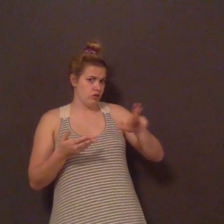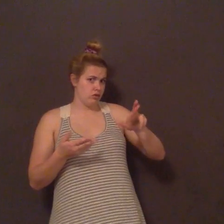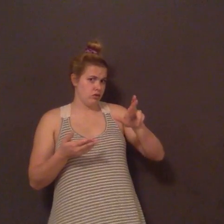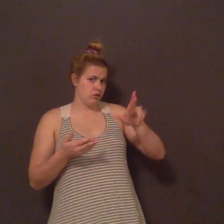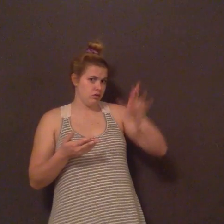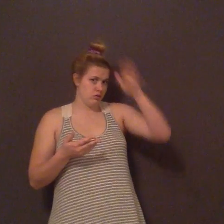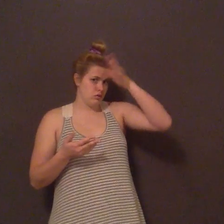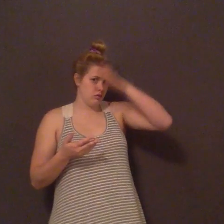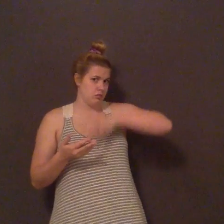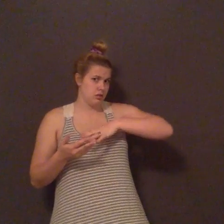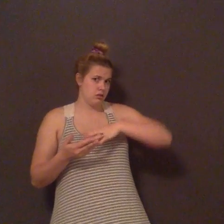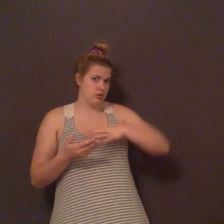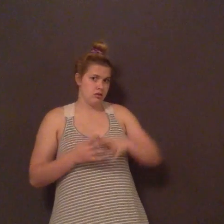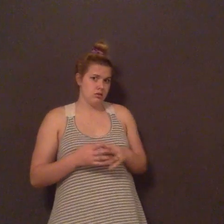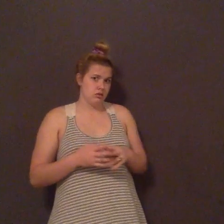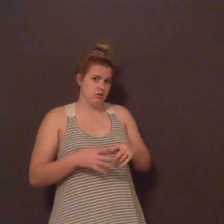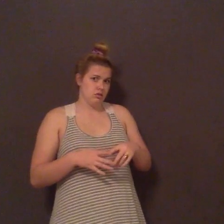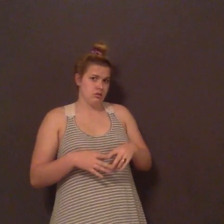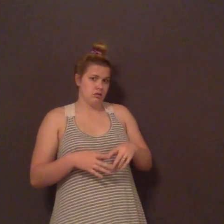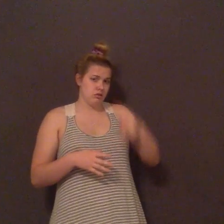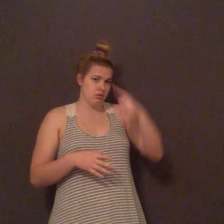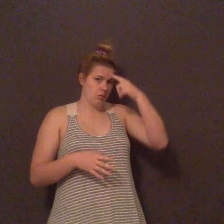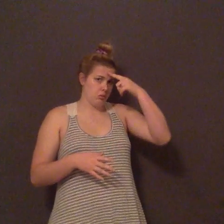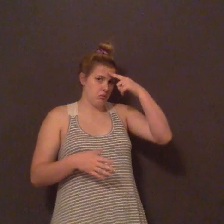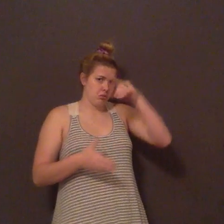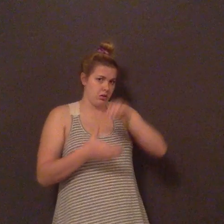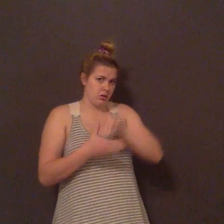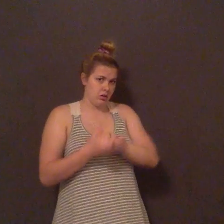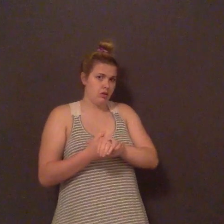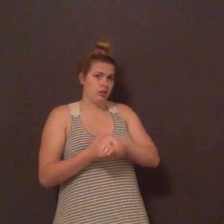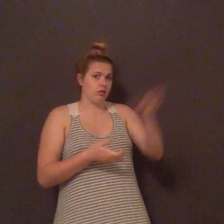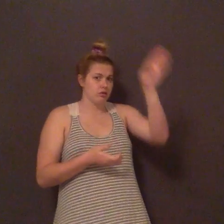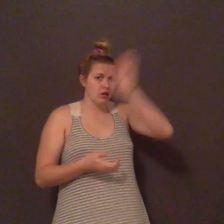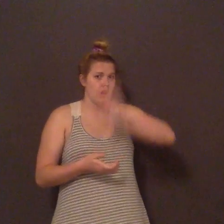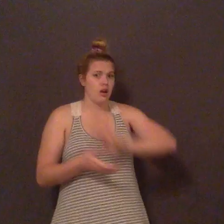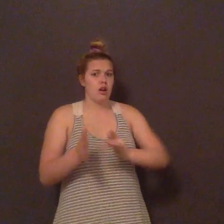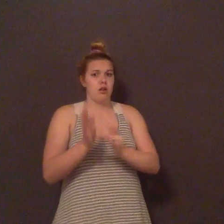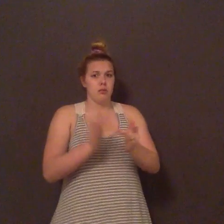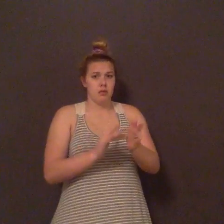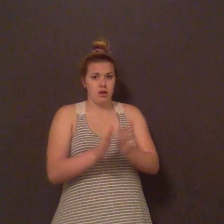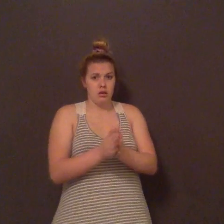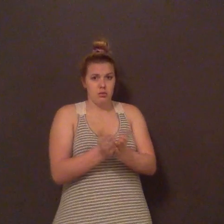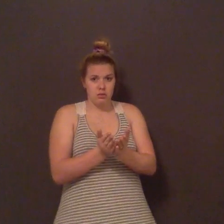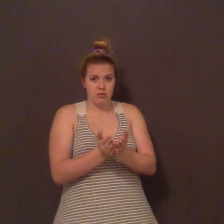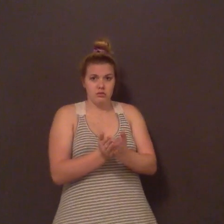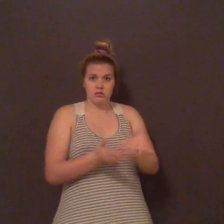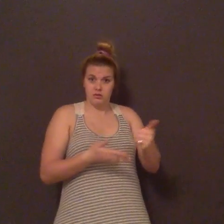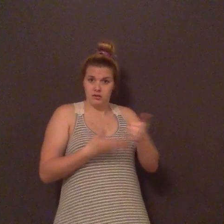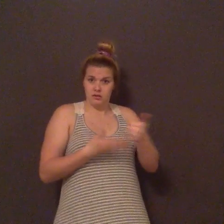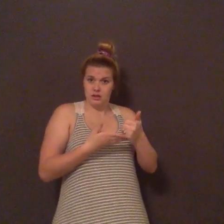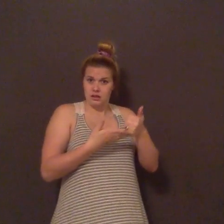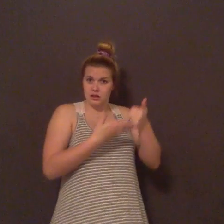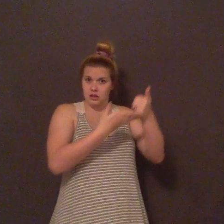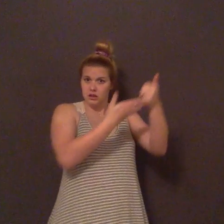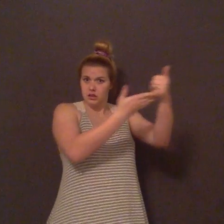religious man? Well, you believe in God and the Bible? Well, yes, sir, I do. And does that help you? Help me? Does that help you to